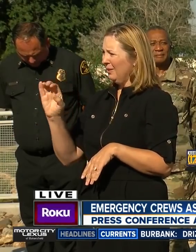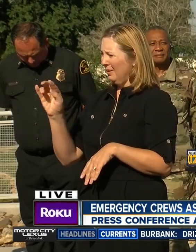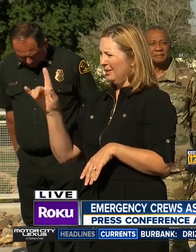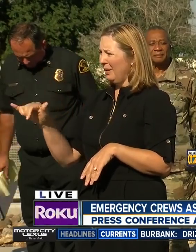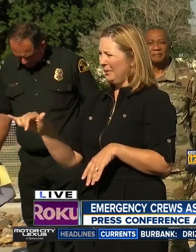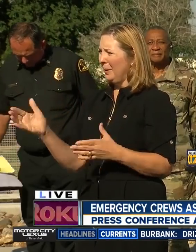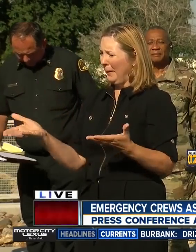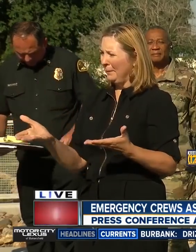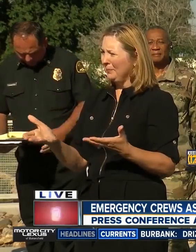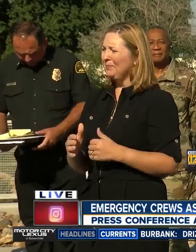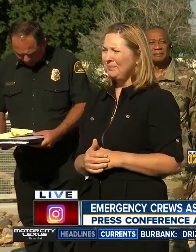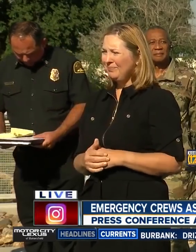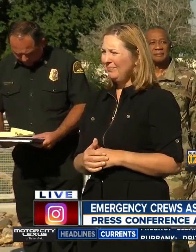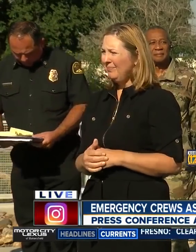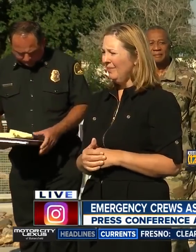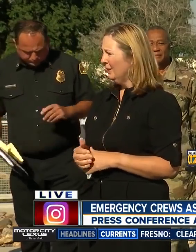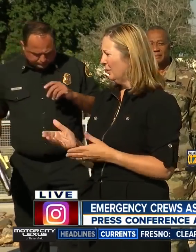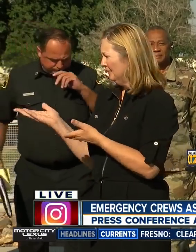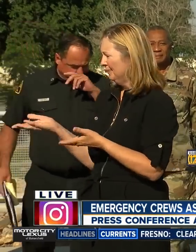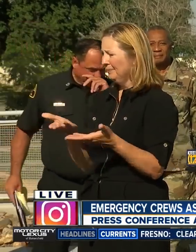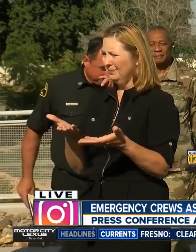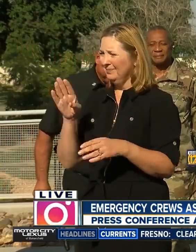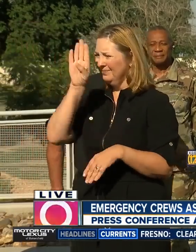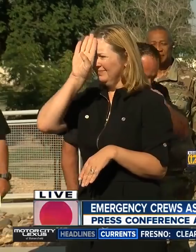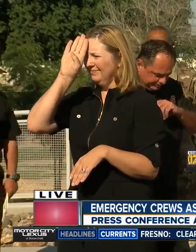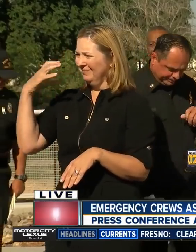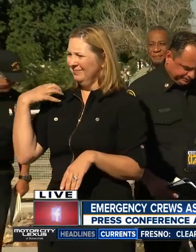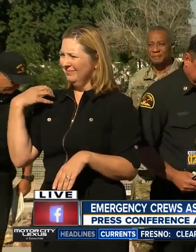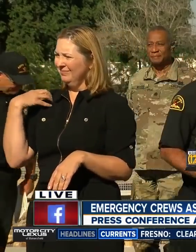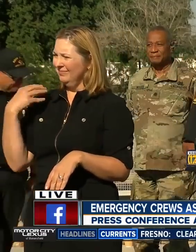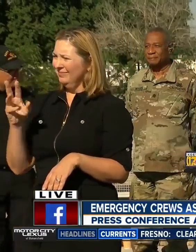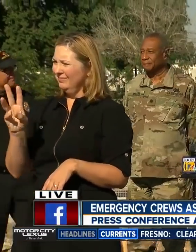doing to respond. So, Chief Witt.